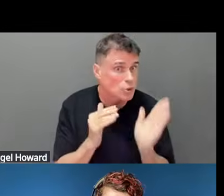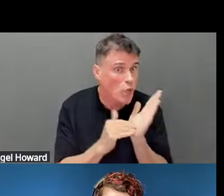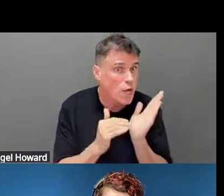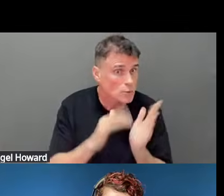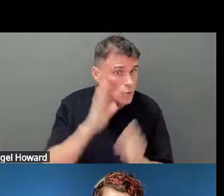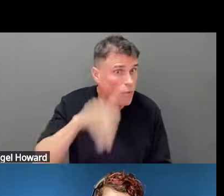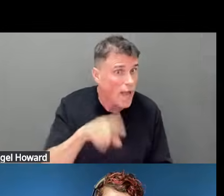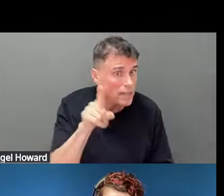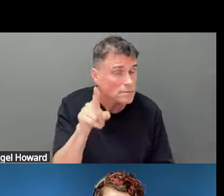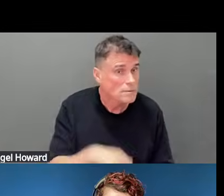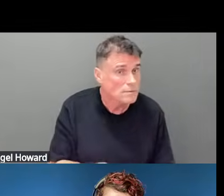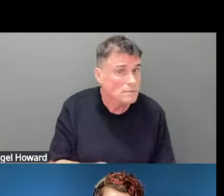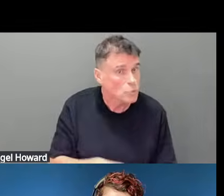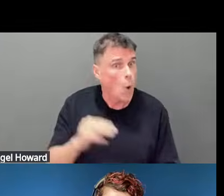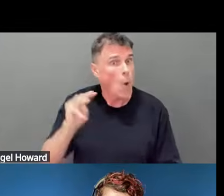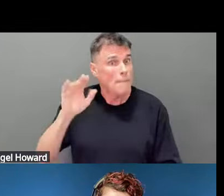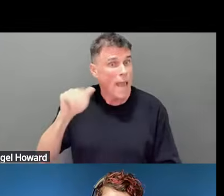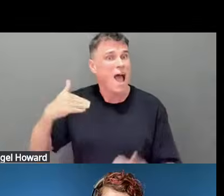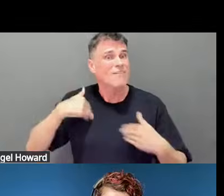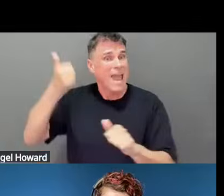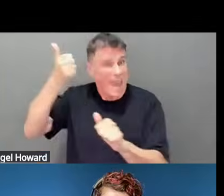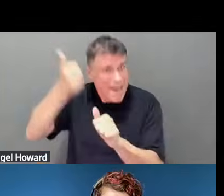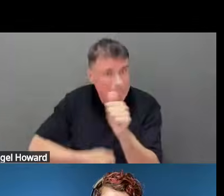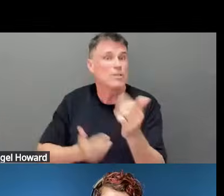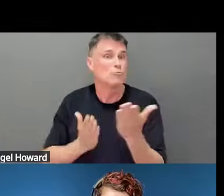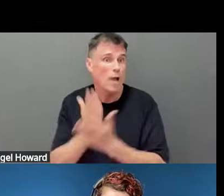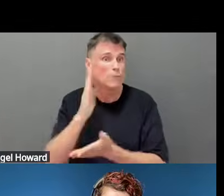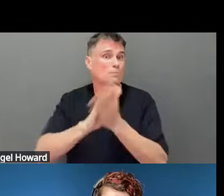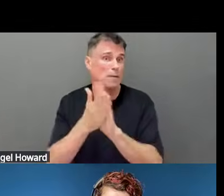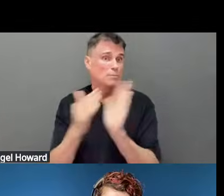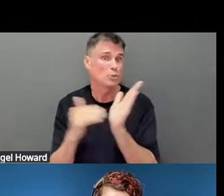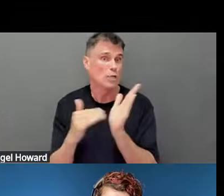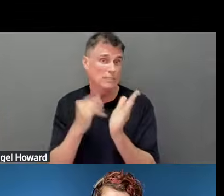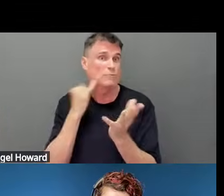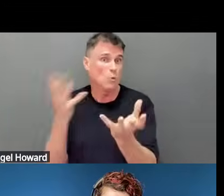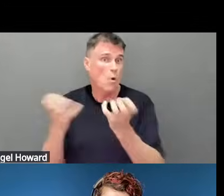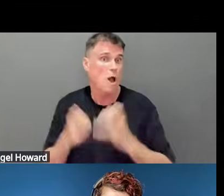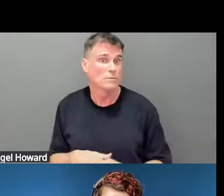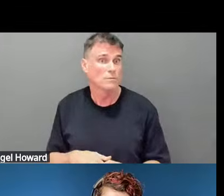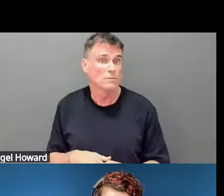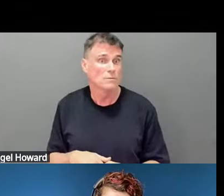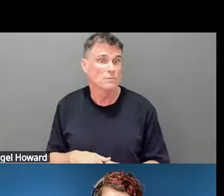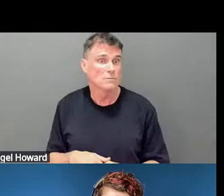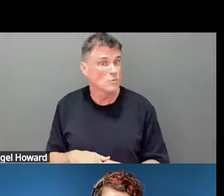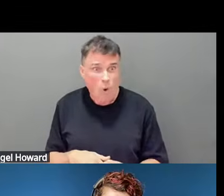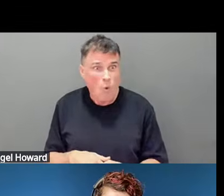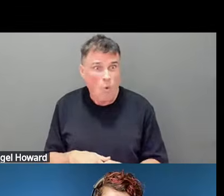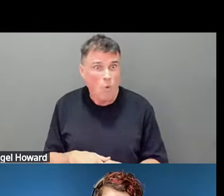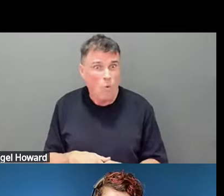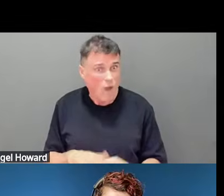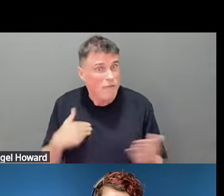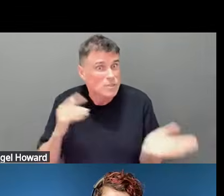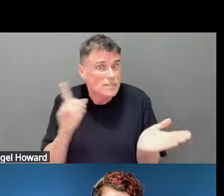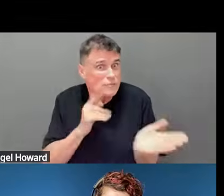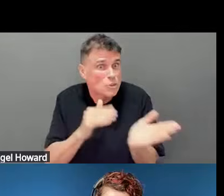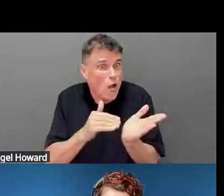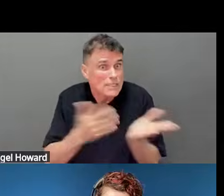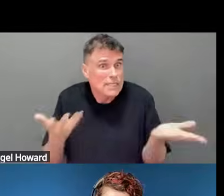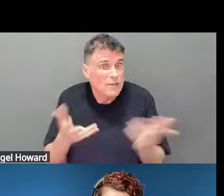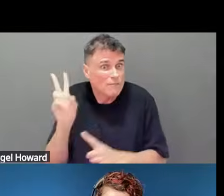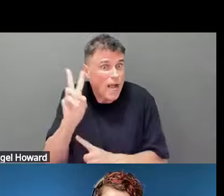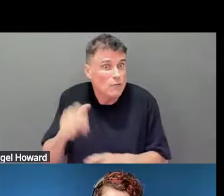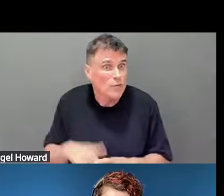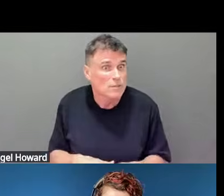bilingual education and the child's right to learn through a signed language. And so Mia has every right to become a